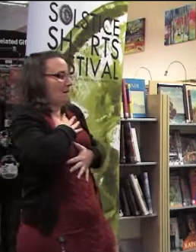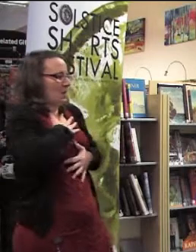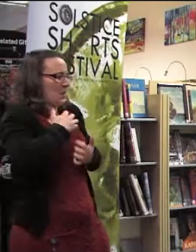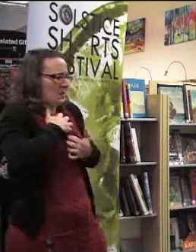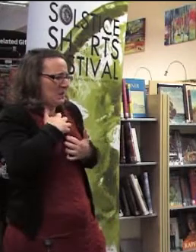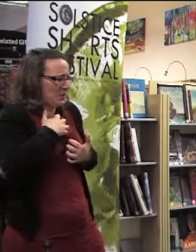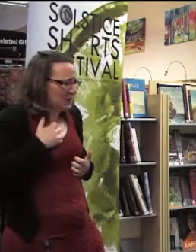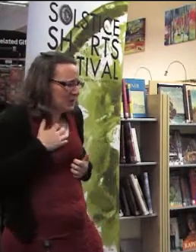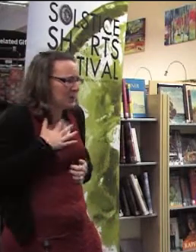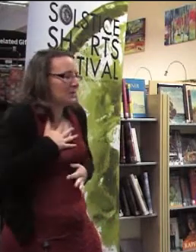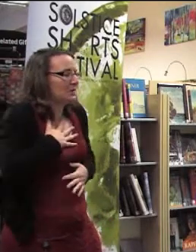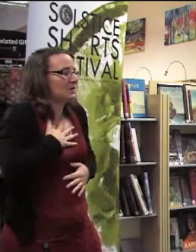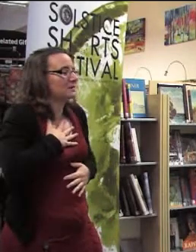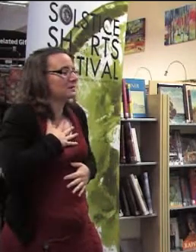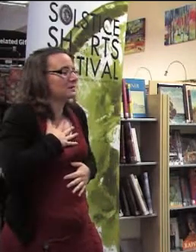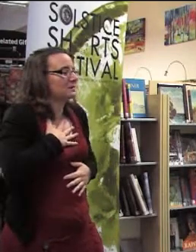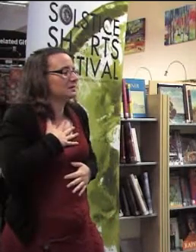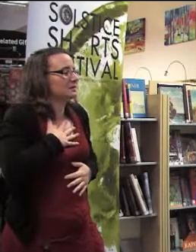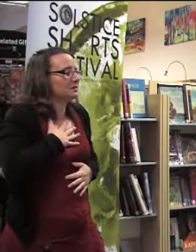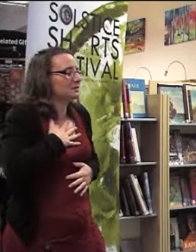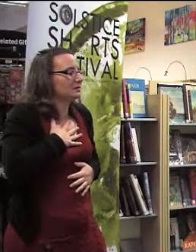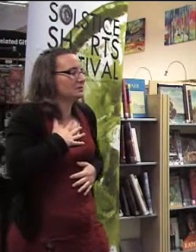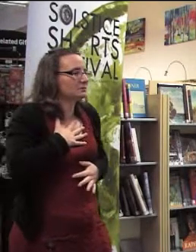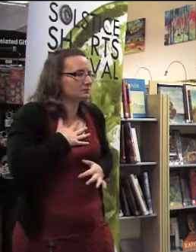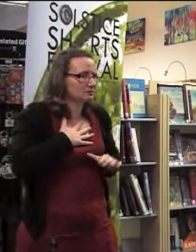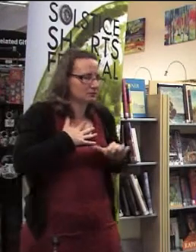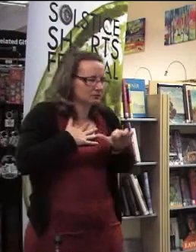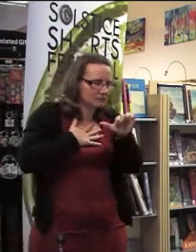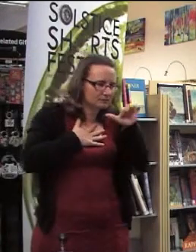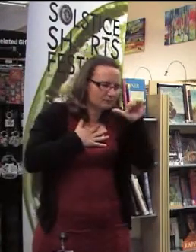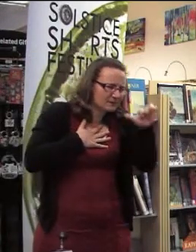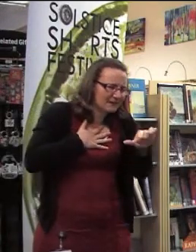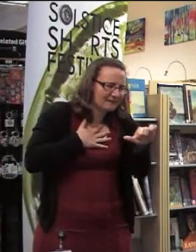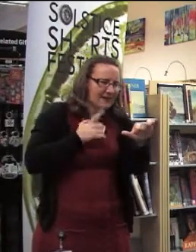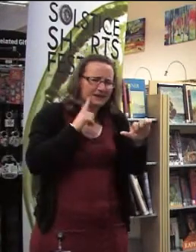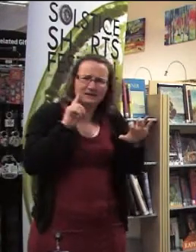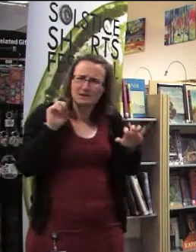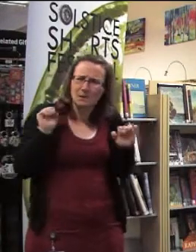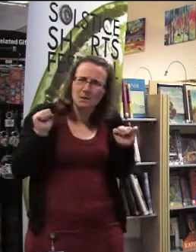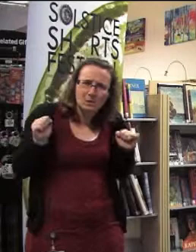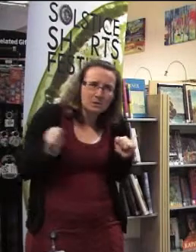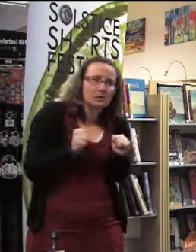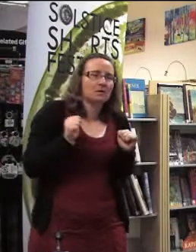make. And then it started, this bitter wind.